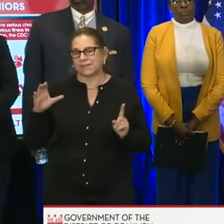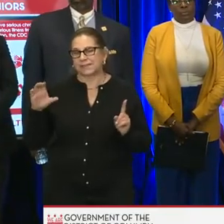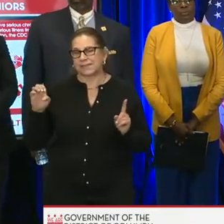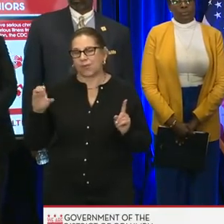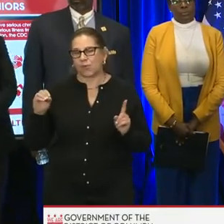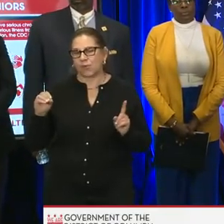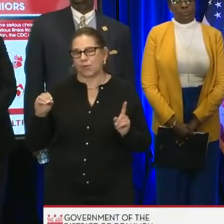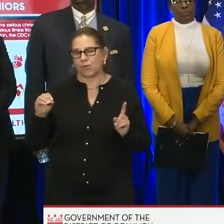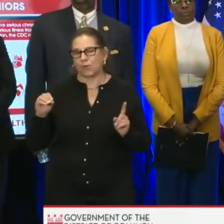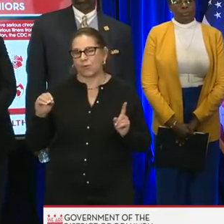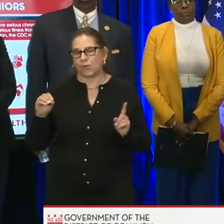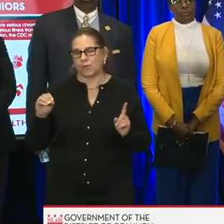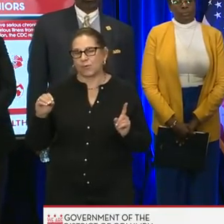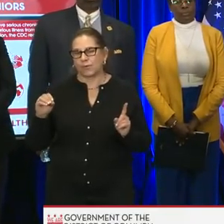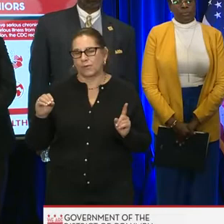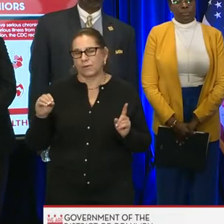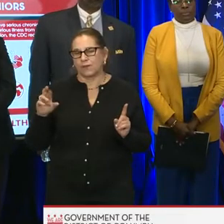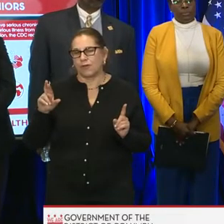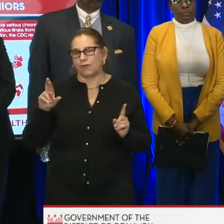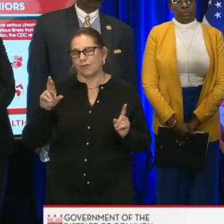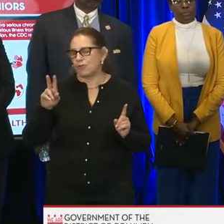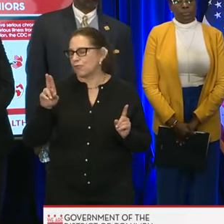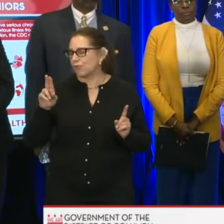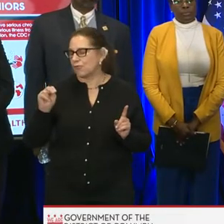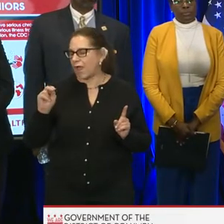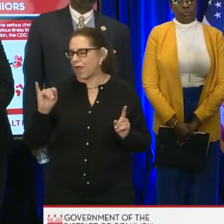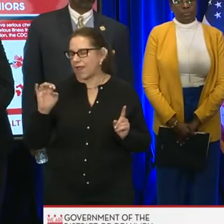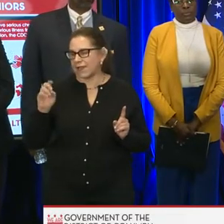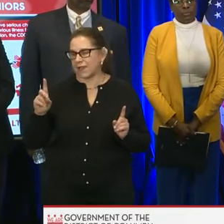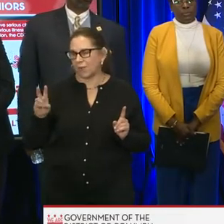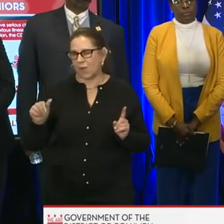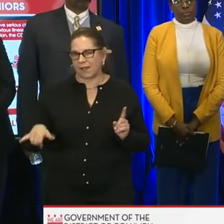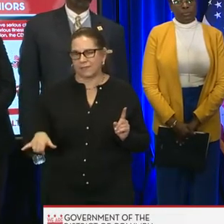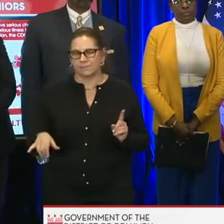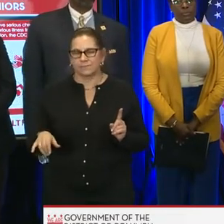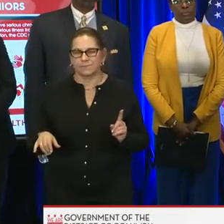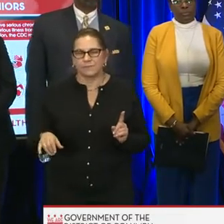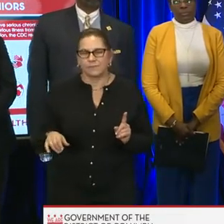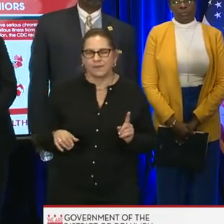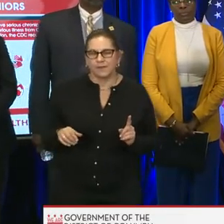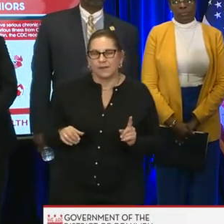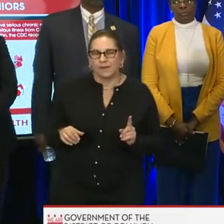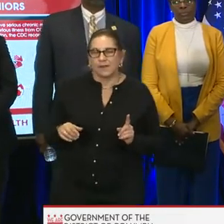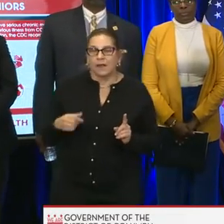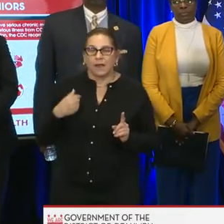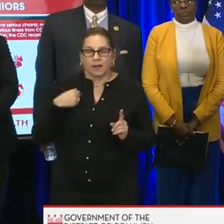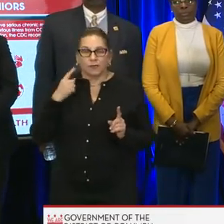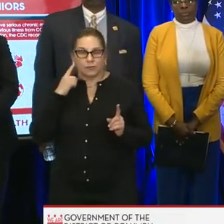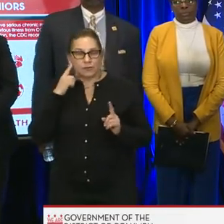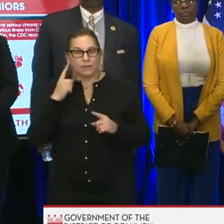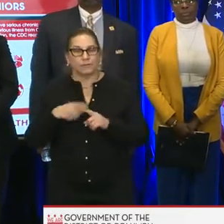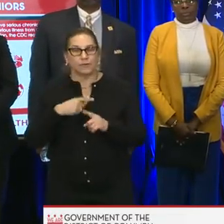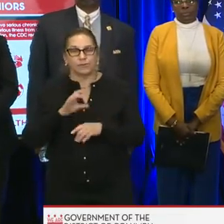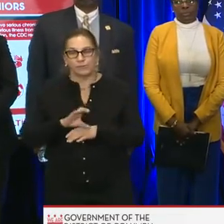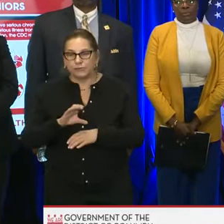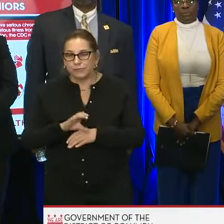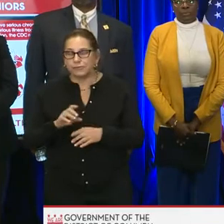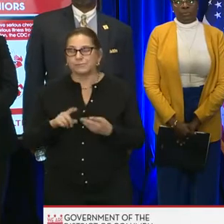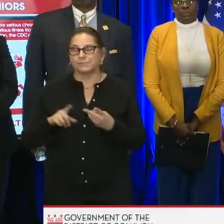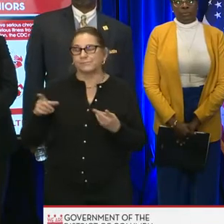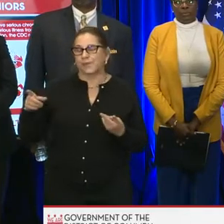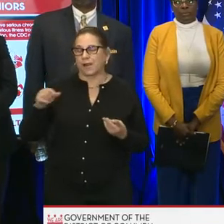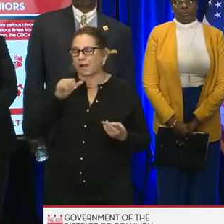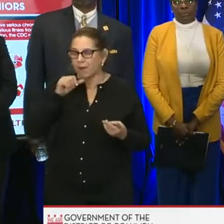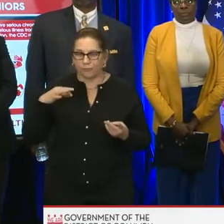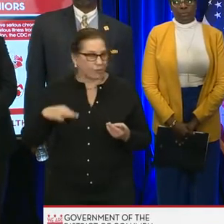call because we had heard from another number of church communities, nonprofits, who are going to be hard